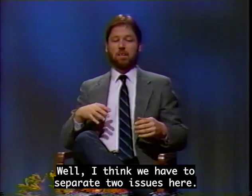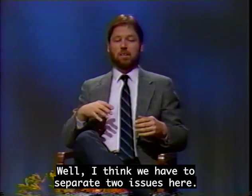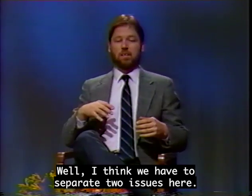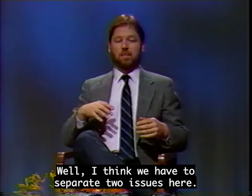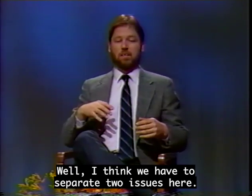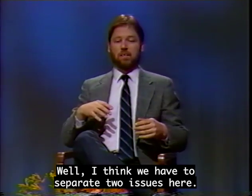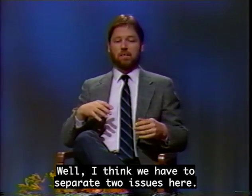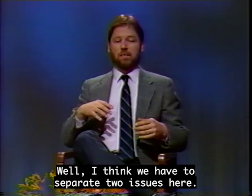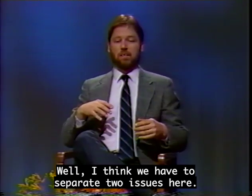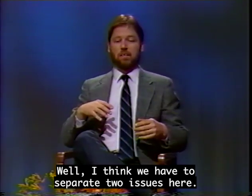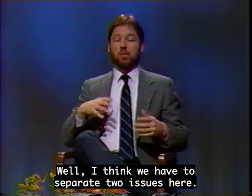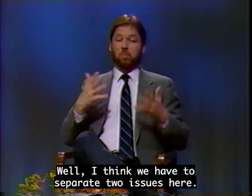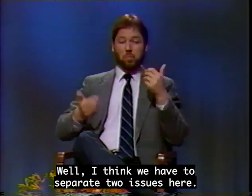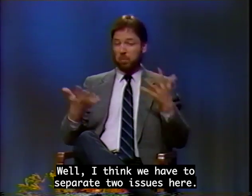separate two issues here.